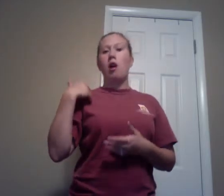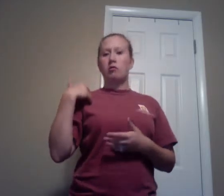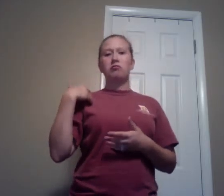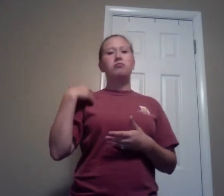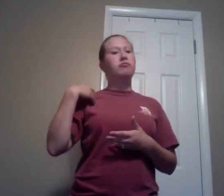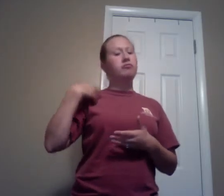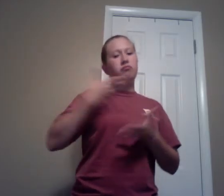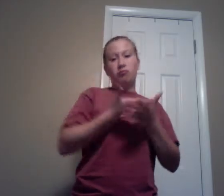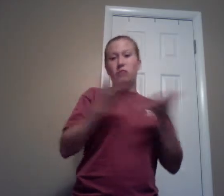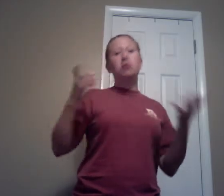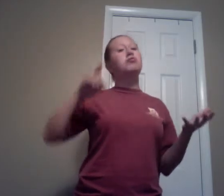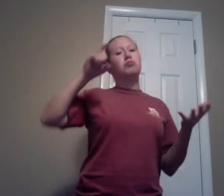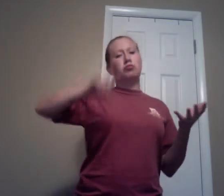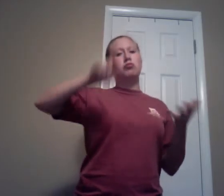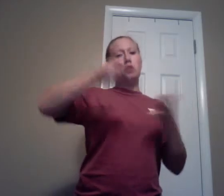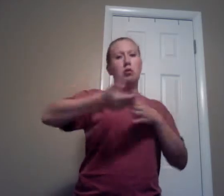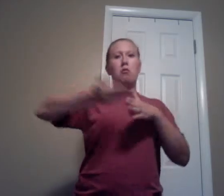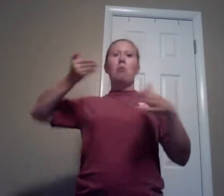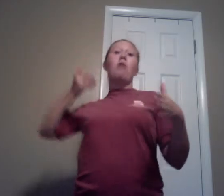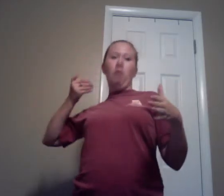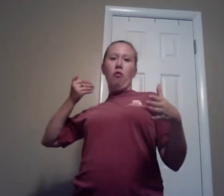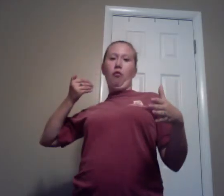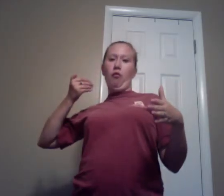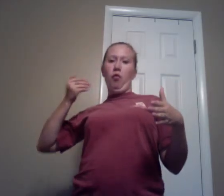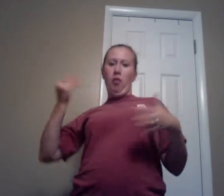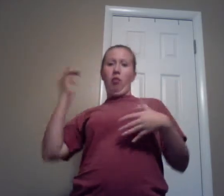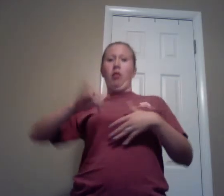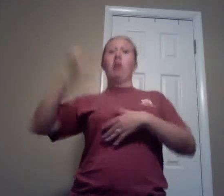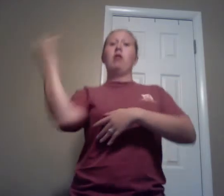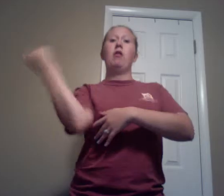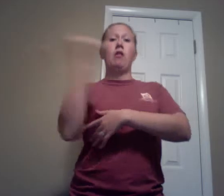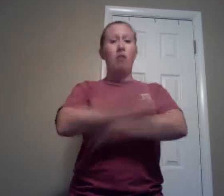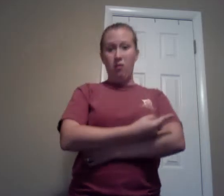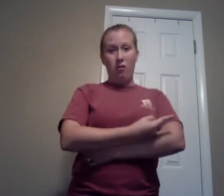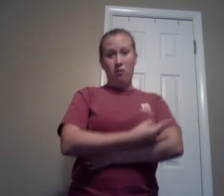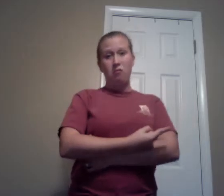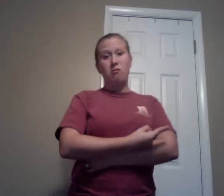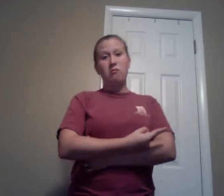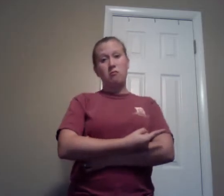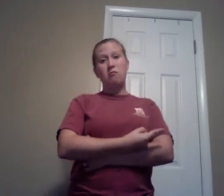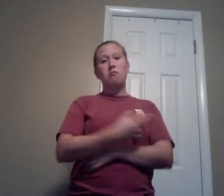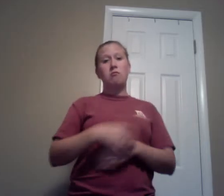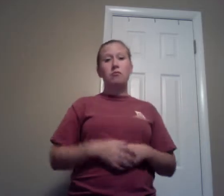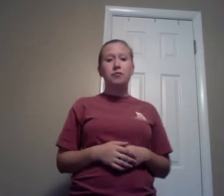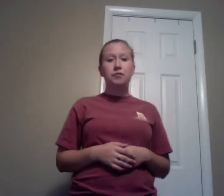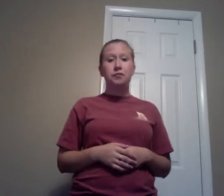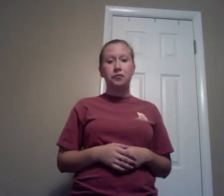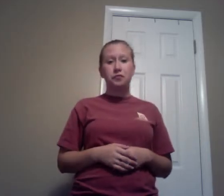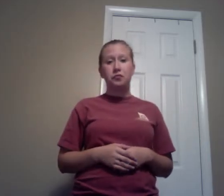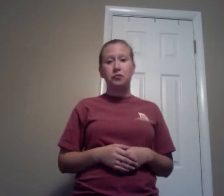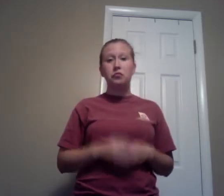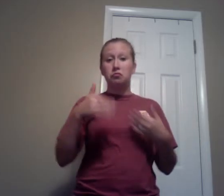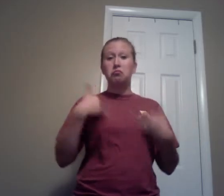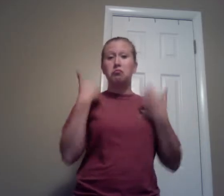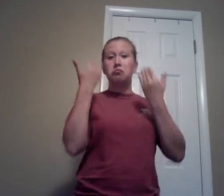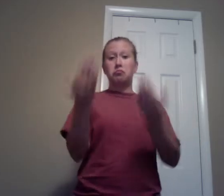running out in the last minute trying to get the things to make your test easier. So here are some suggestions for getting ready ahead